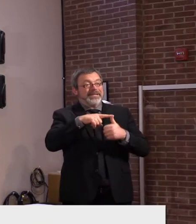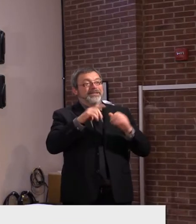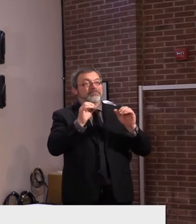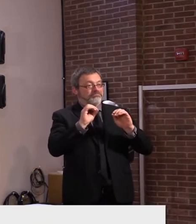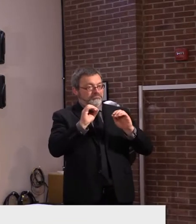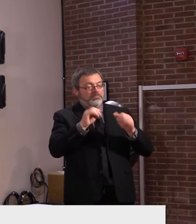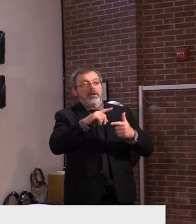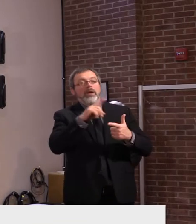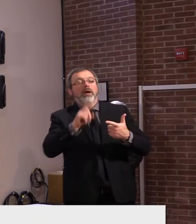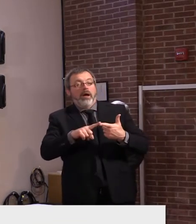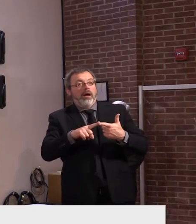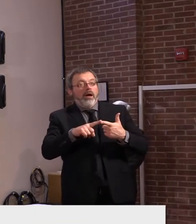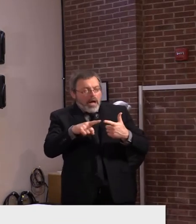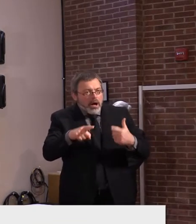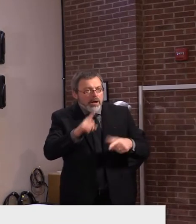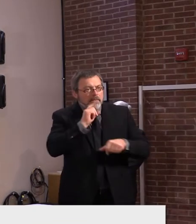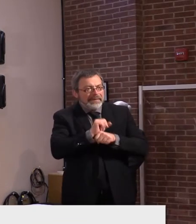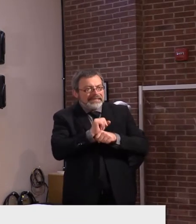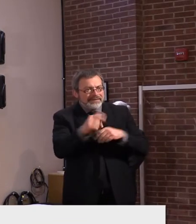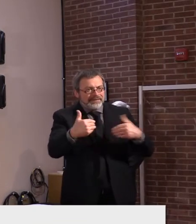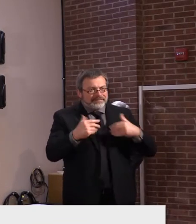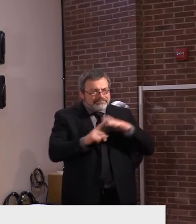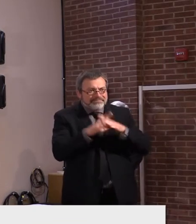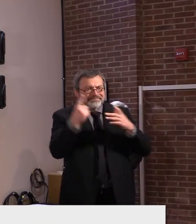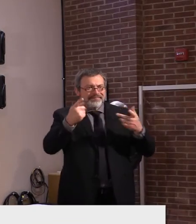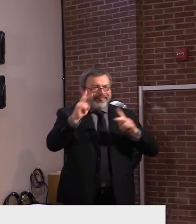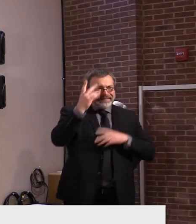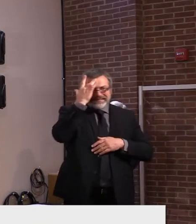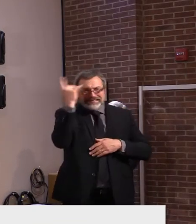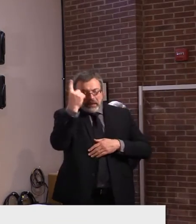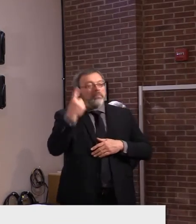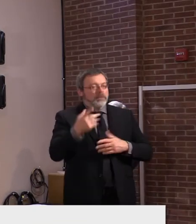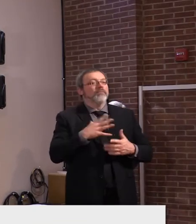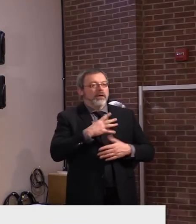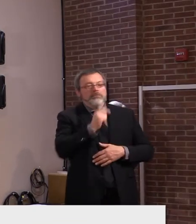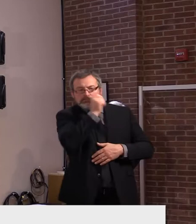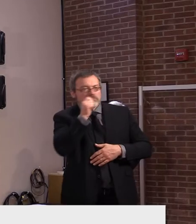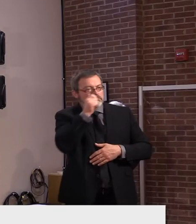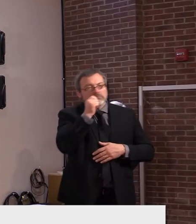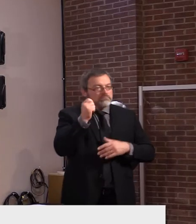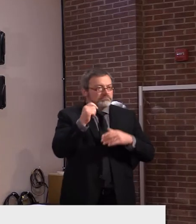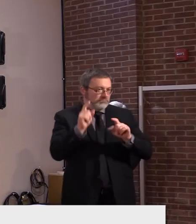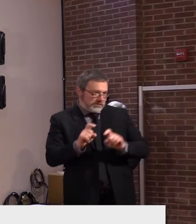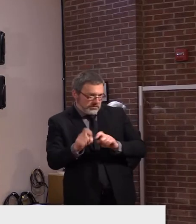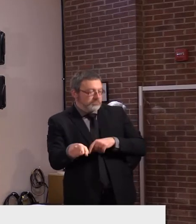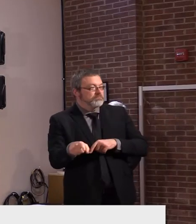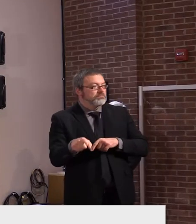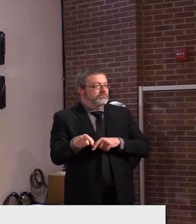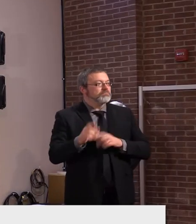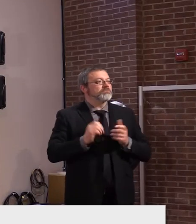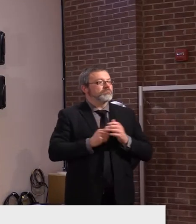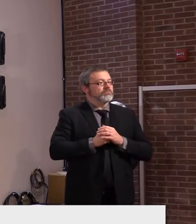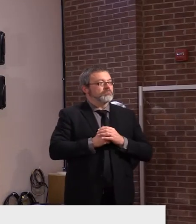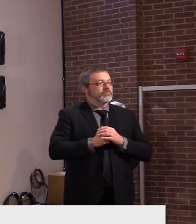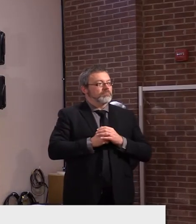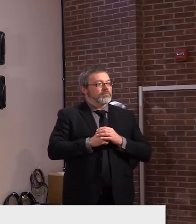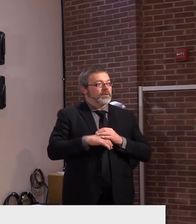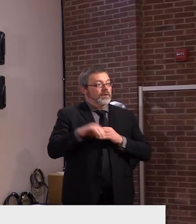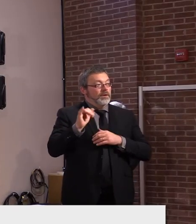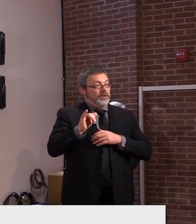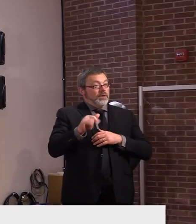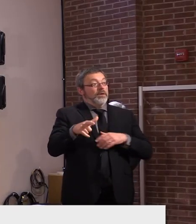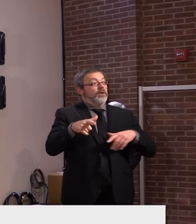will also be able to test students out of quarantine and provide testing for vaccinated students and staff who are close contacts who